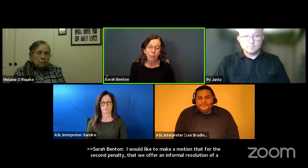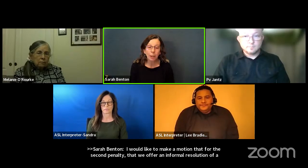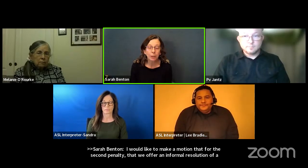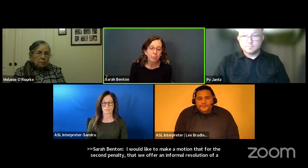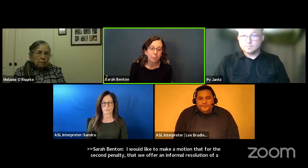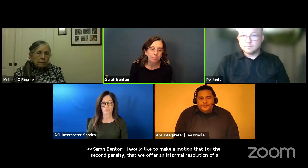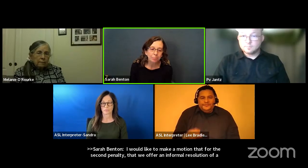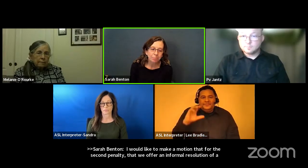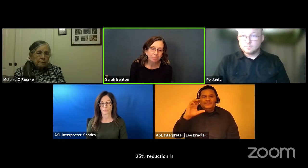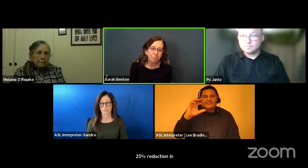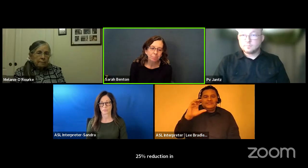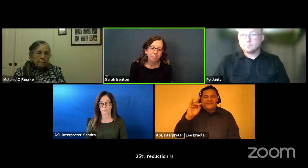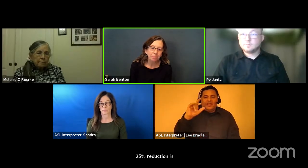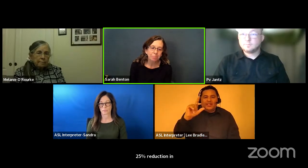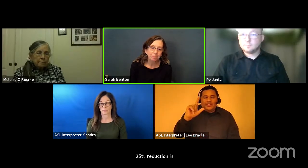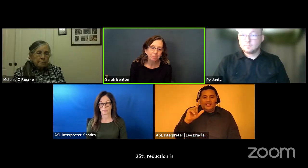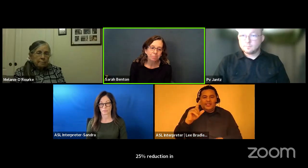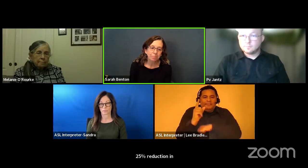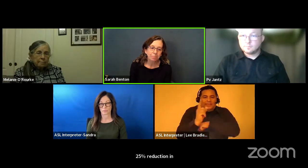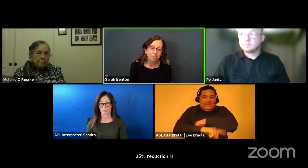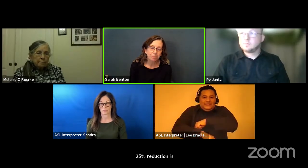the civil penalty.